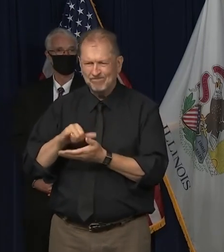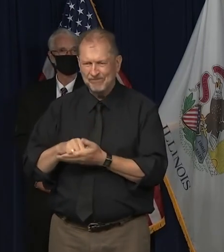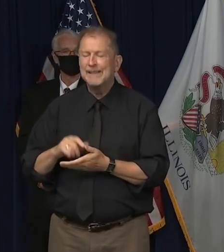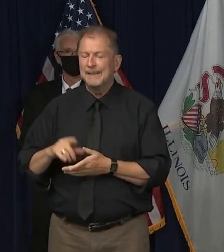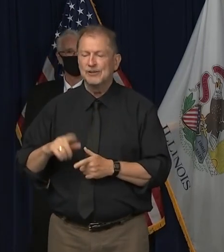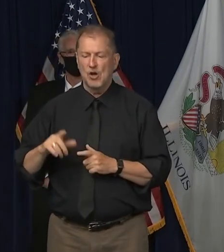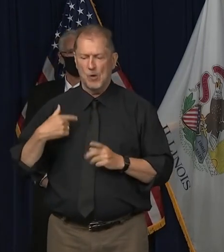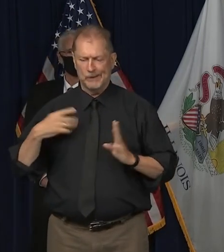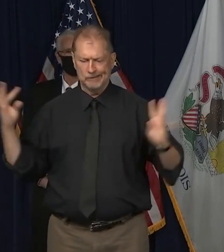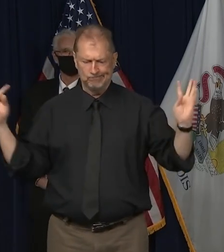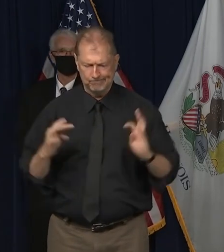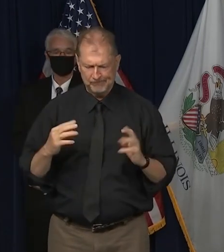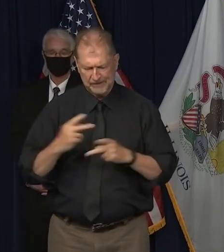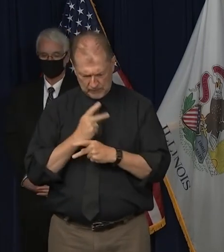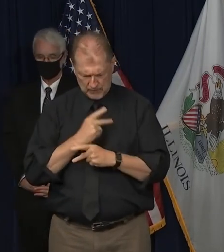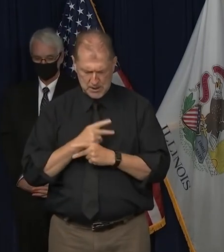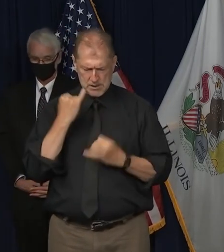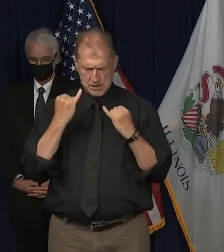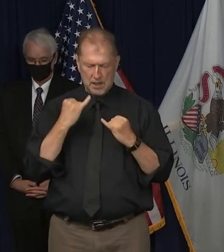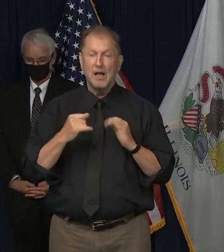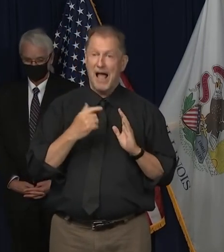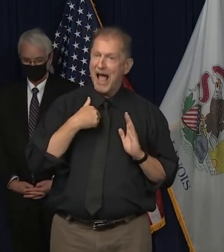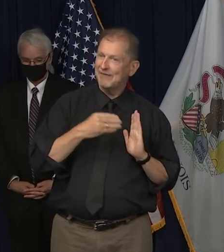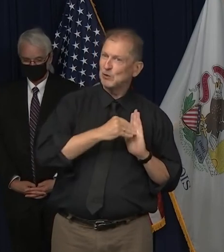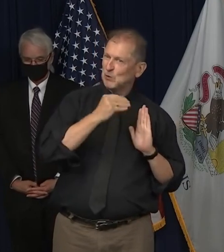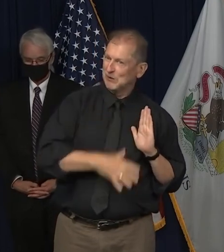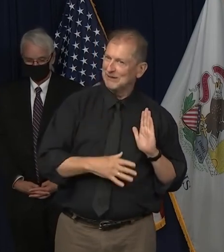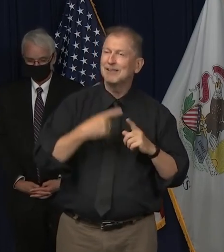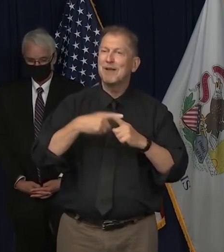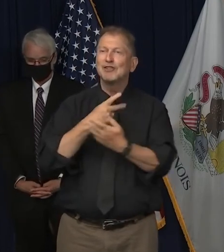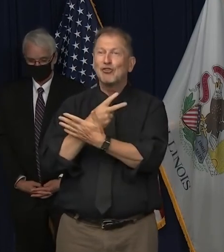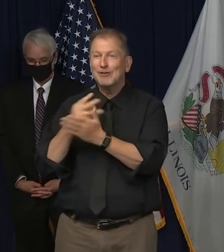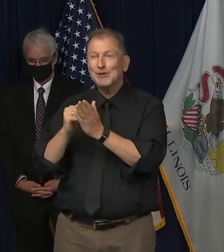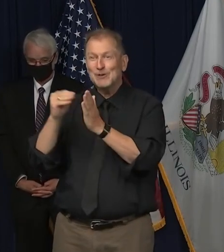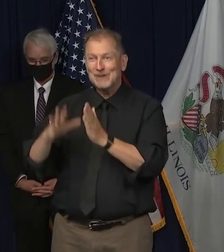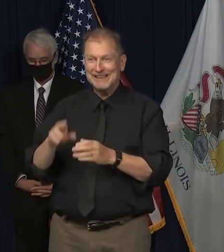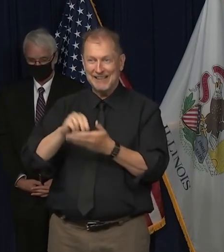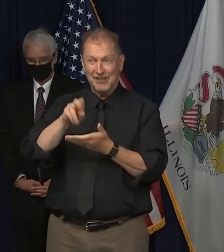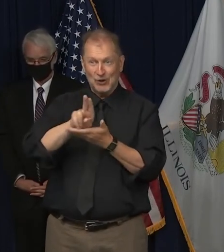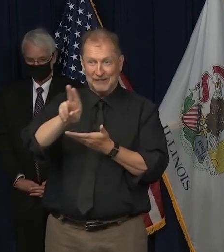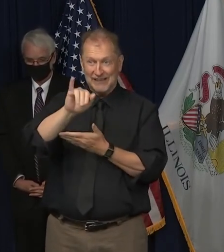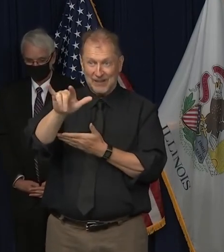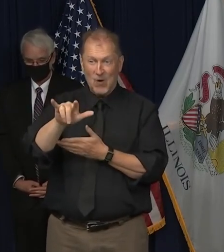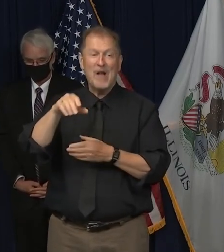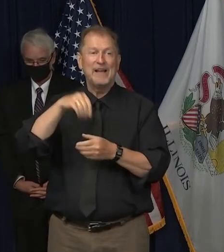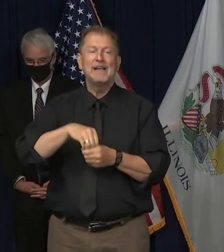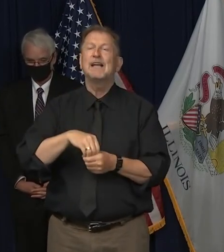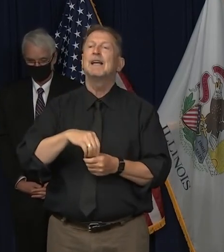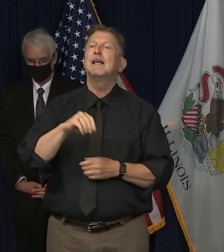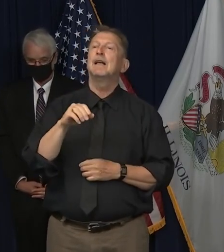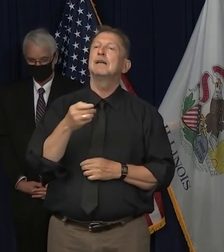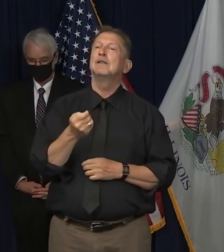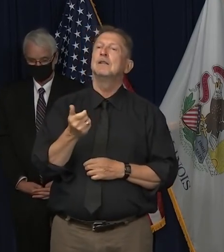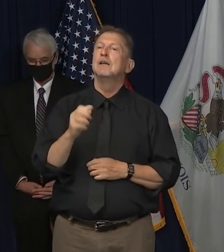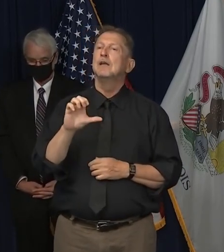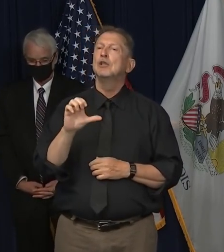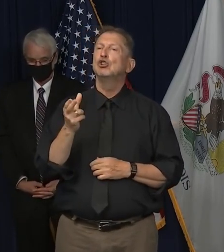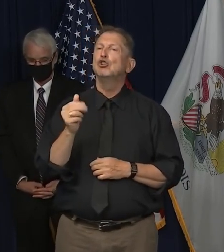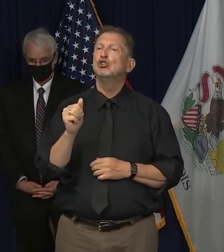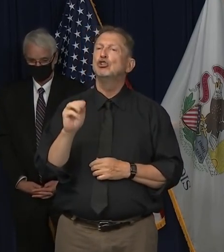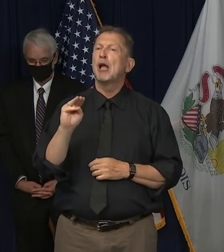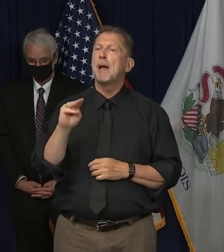Hergenrother, led an extraordinary team of students and postdocs at the University of Illinois at Urbana-Champaign to go after a test